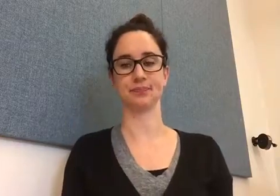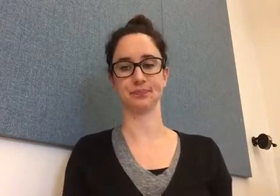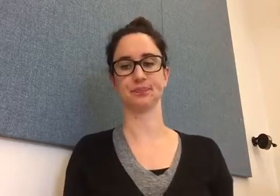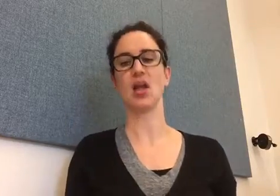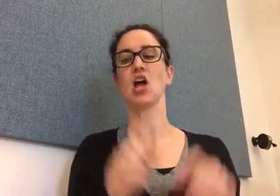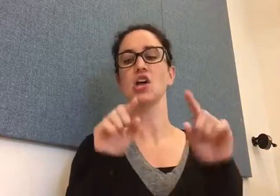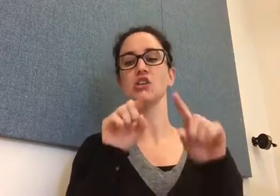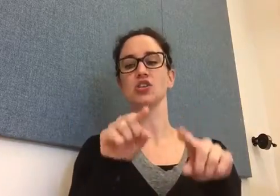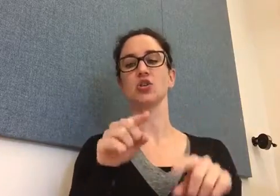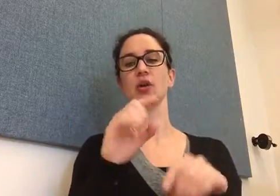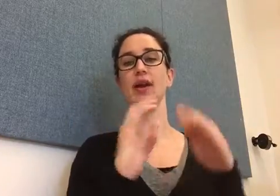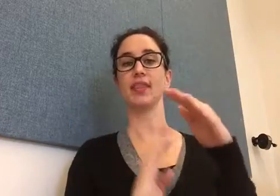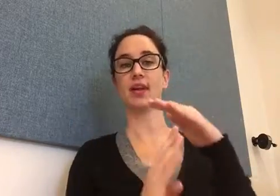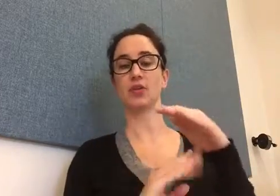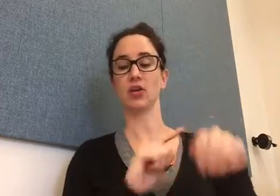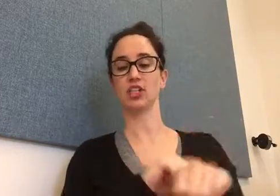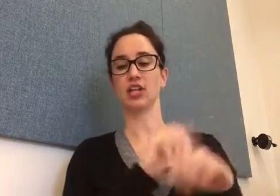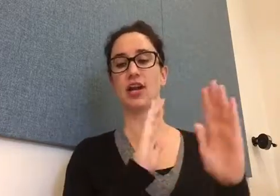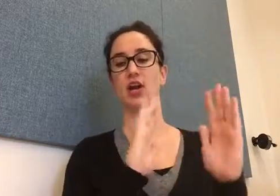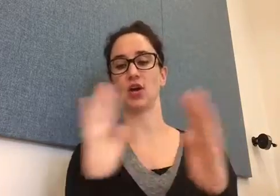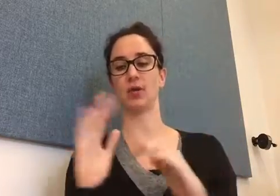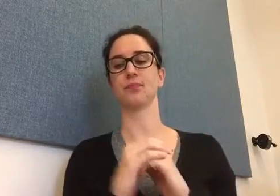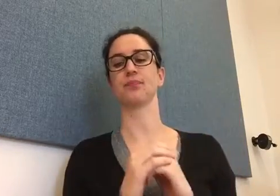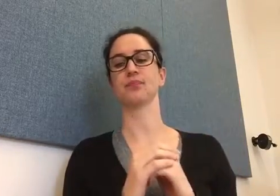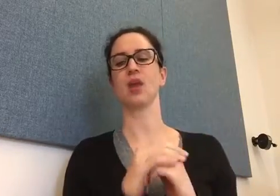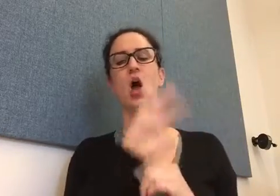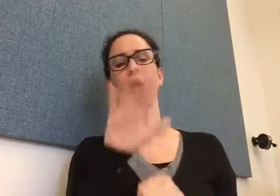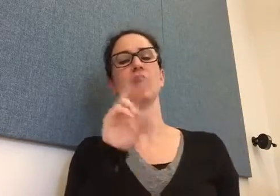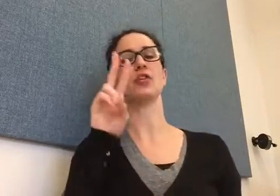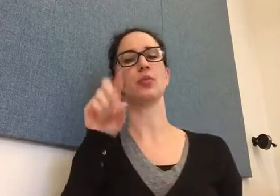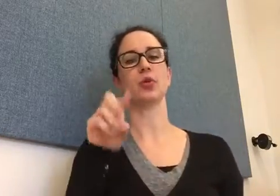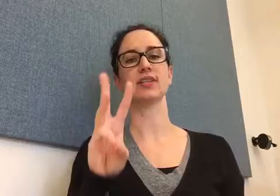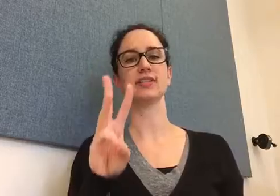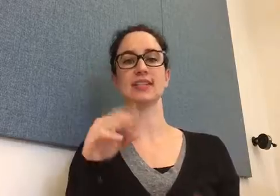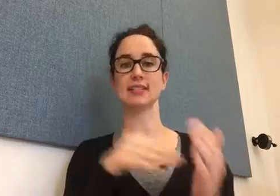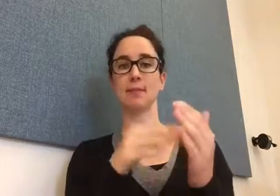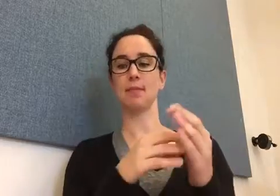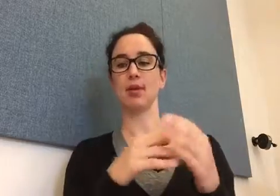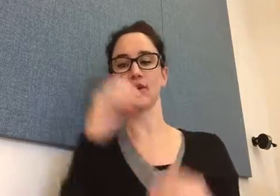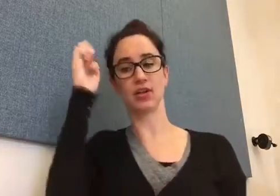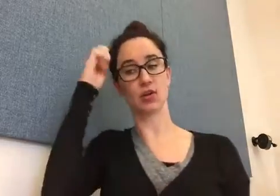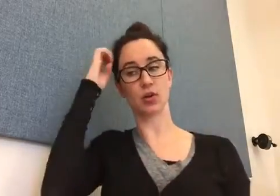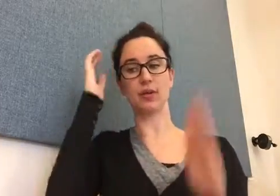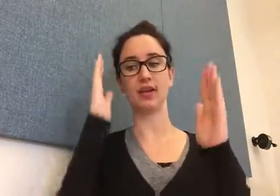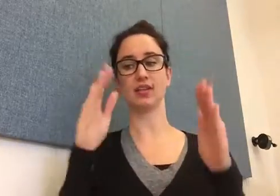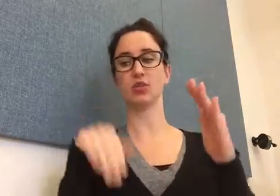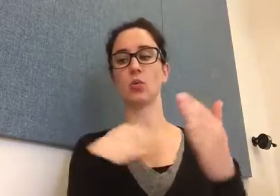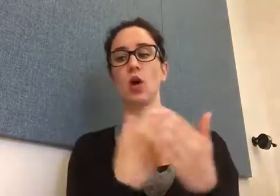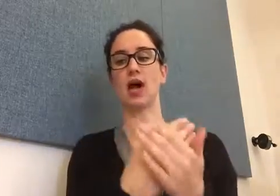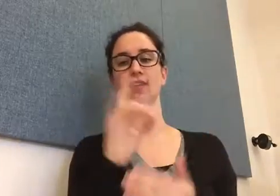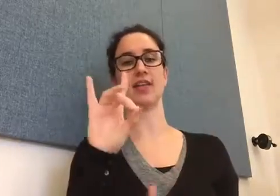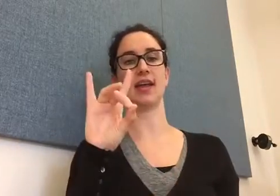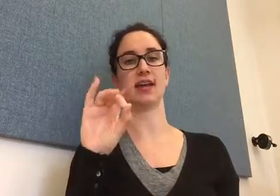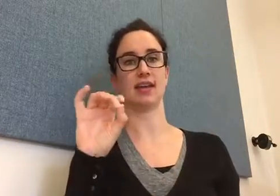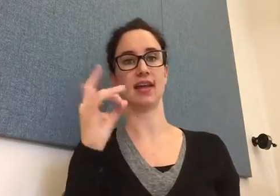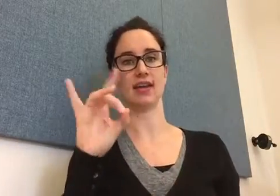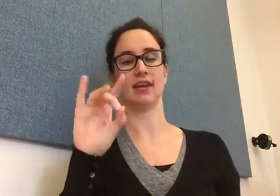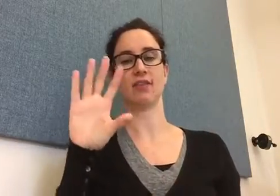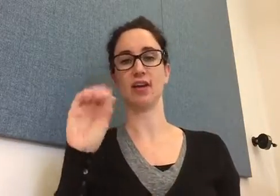During this immigration era, around 2.6 million Europeans arrived in the 1850s, with some reduction